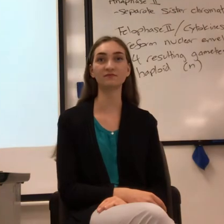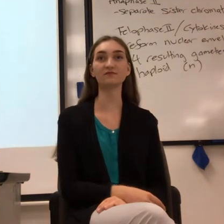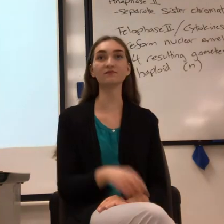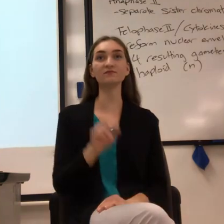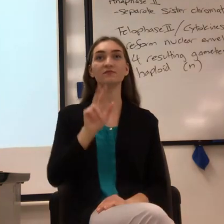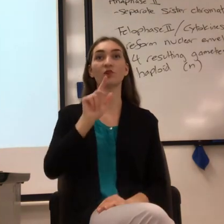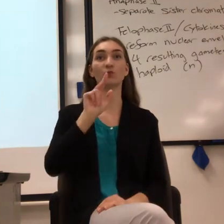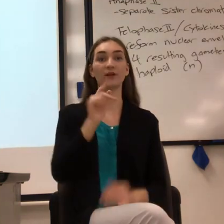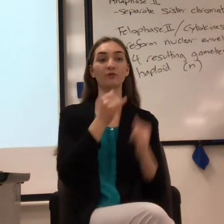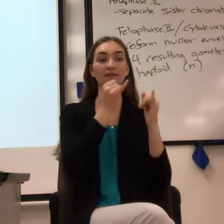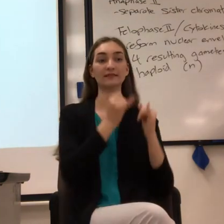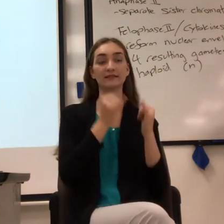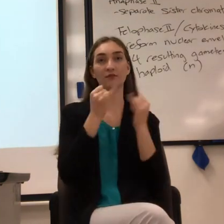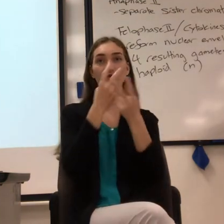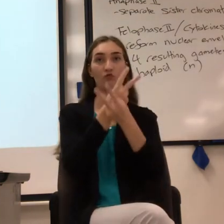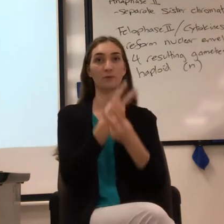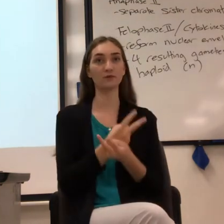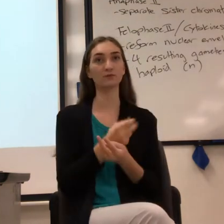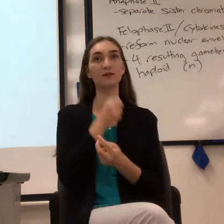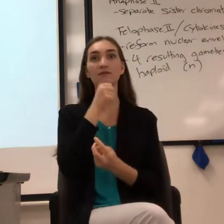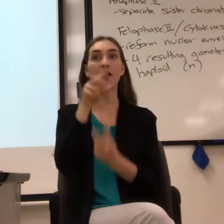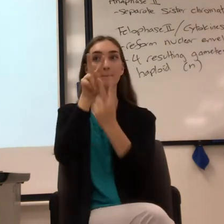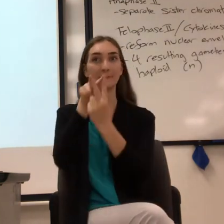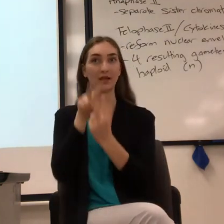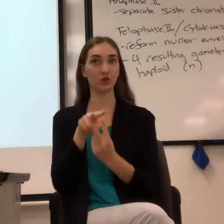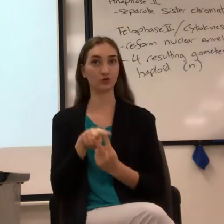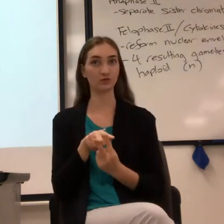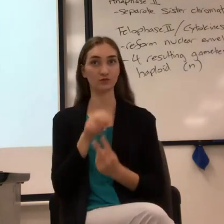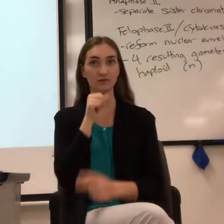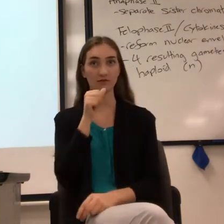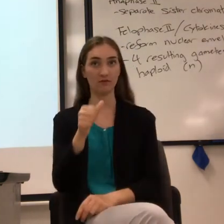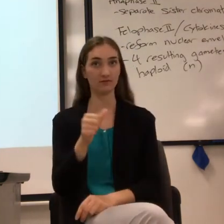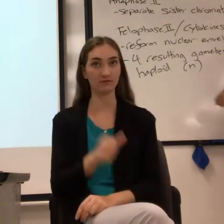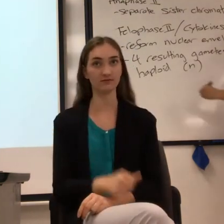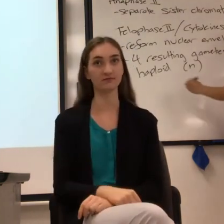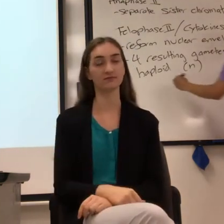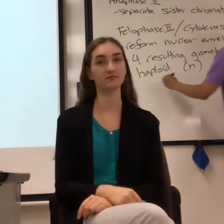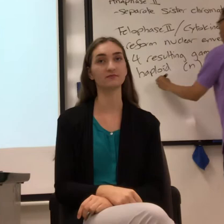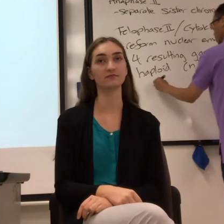23 single chromosomes, not pairs. Okay. 23